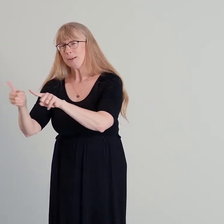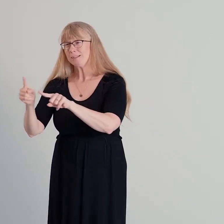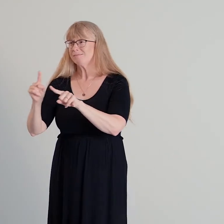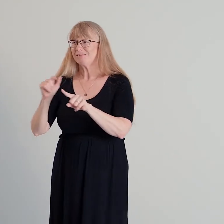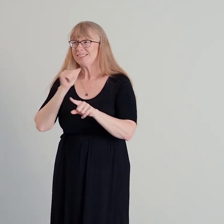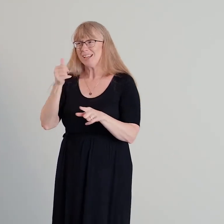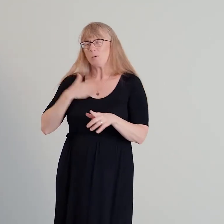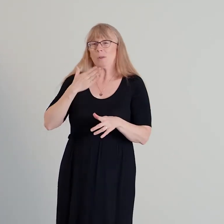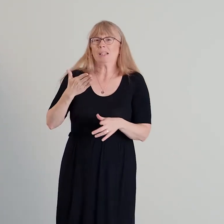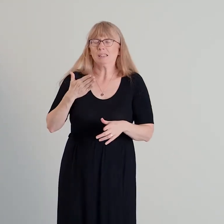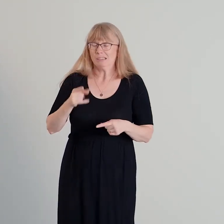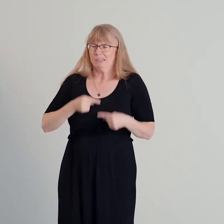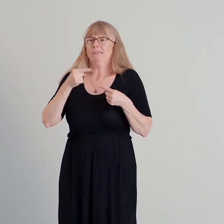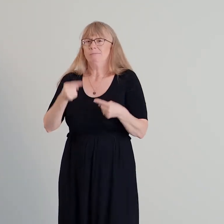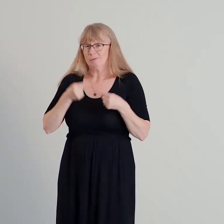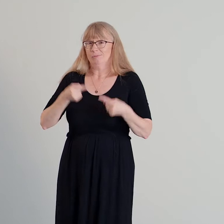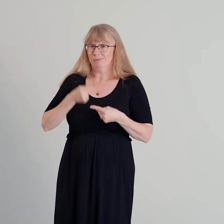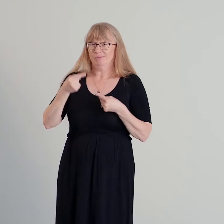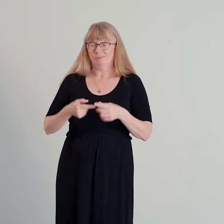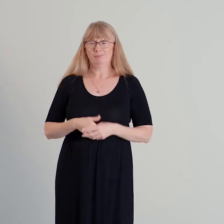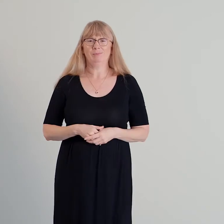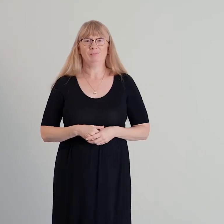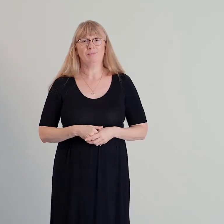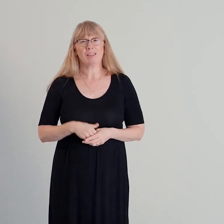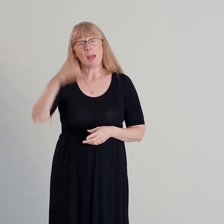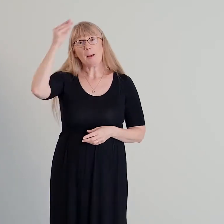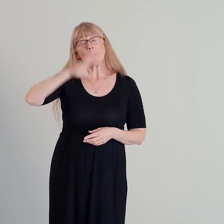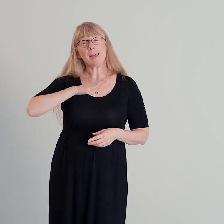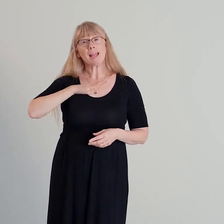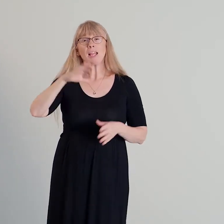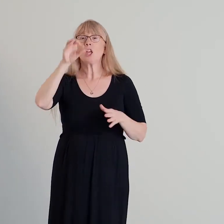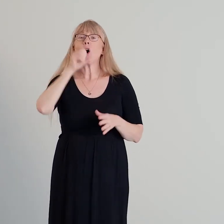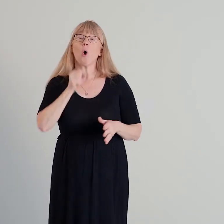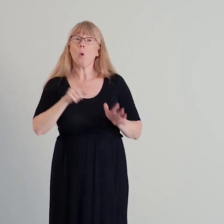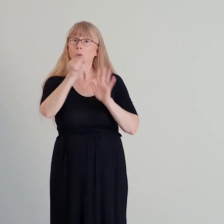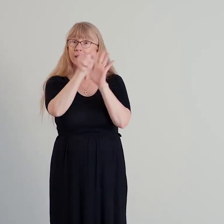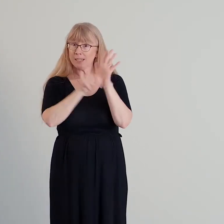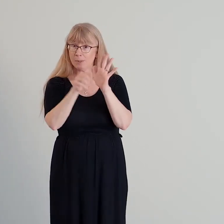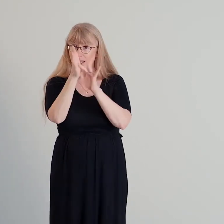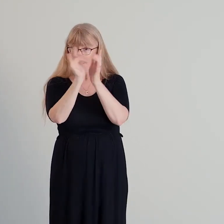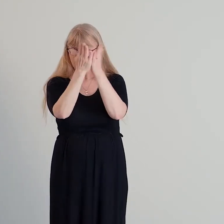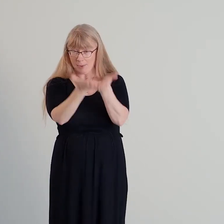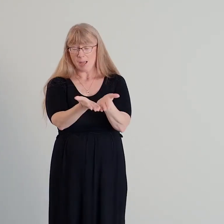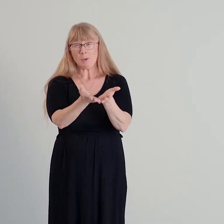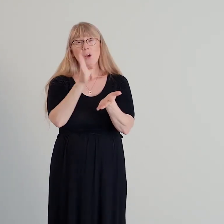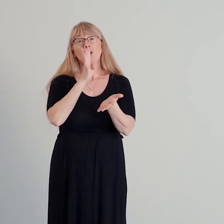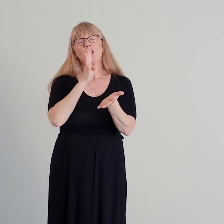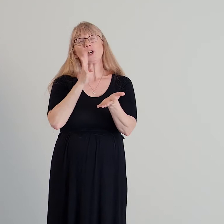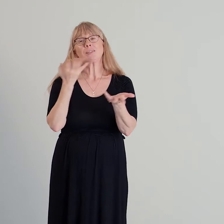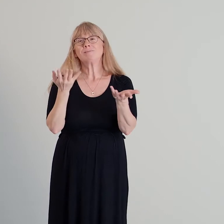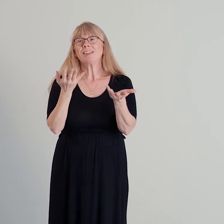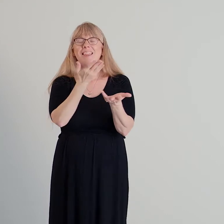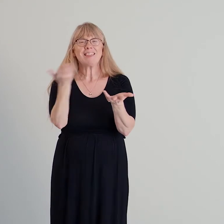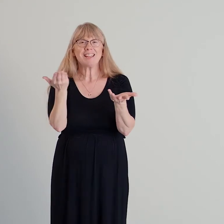right? You hear the struggle that we go through. There's a guy in the Old Testament in the Bible that talked about how there was